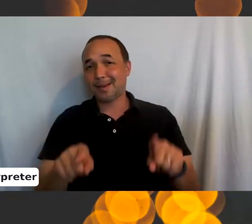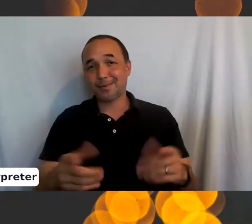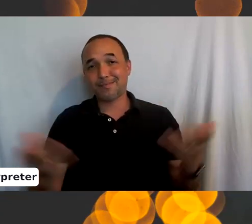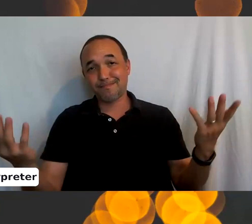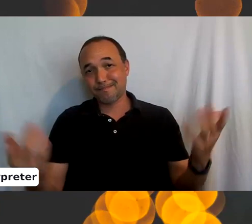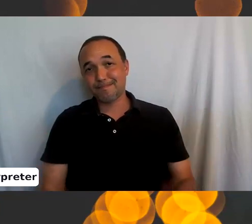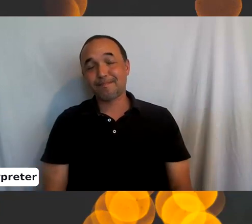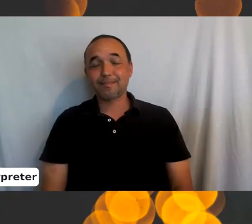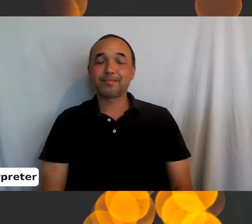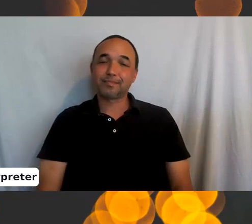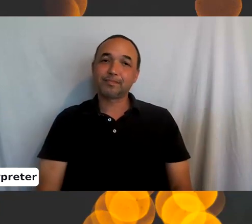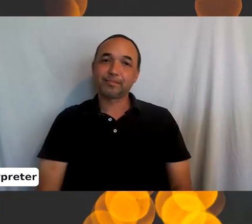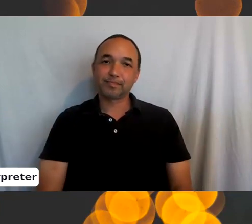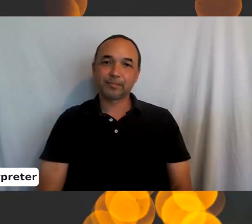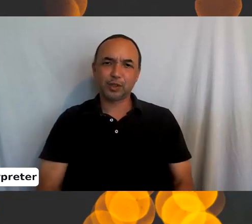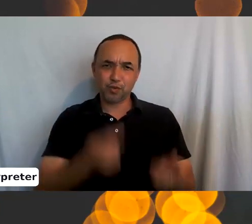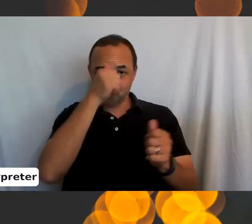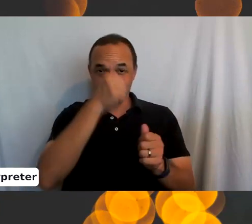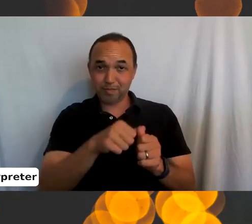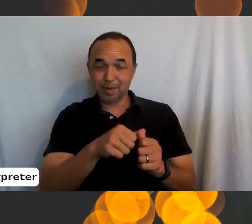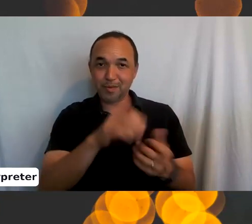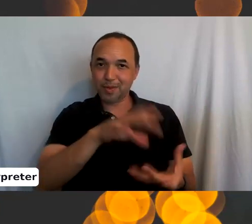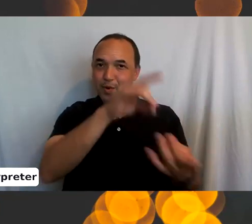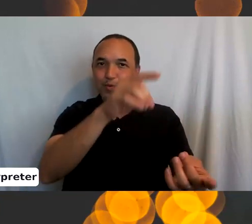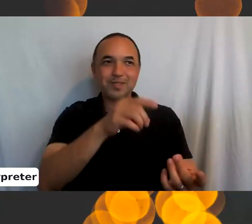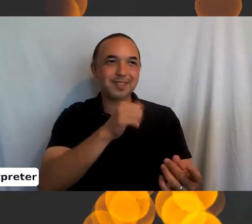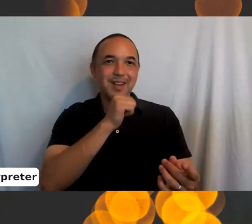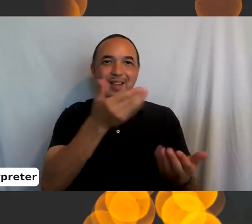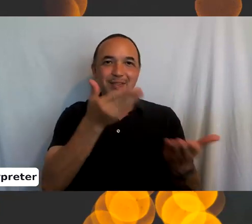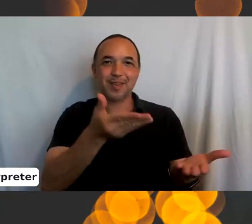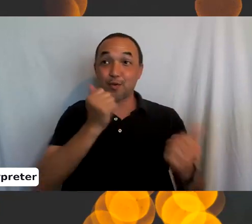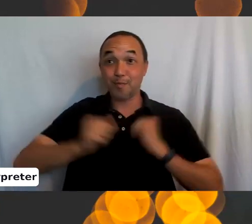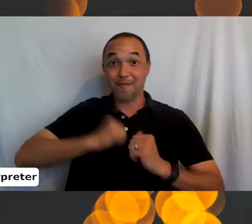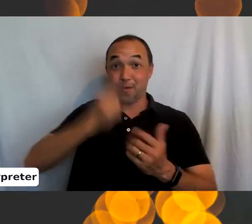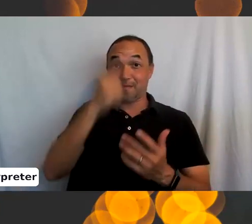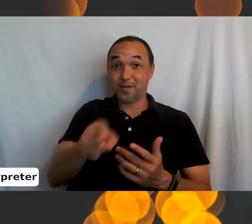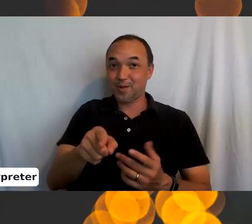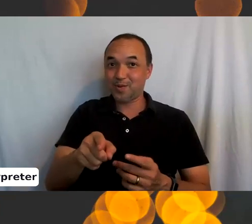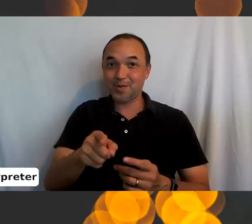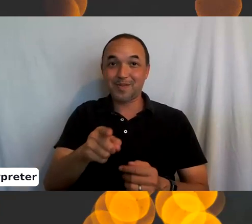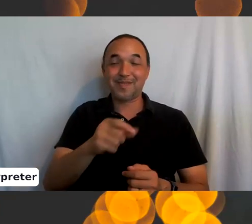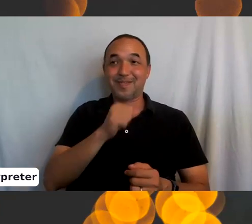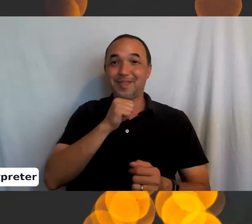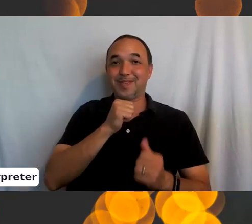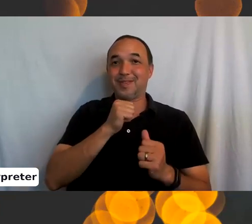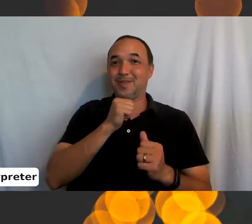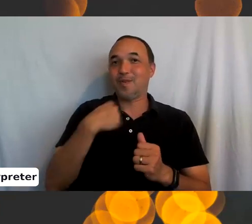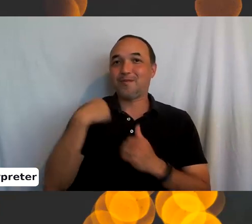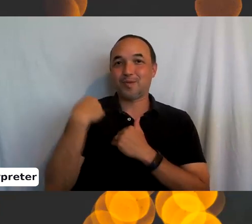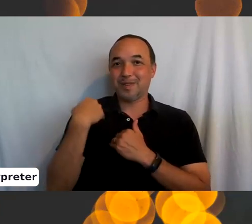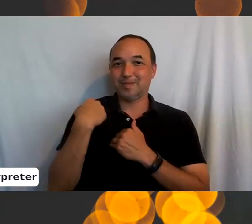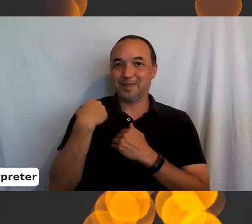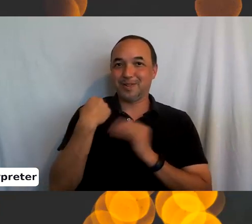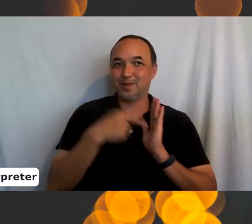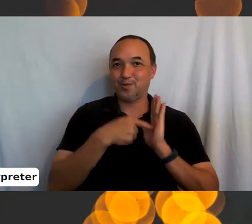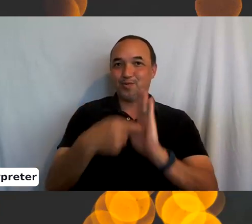just remember, they're not really there to perform for you. They have no obligation to let you know that they're there. It's up